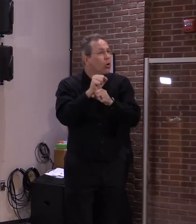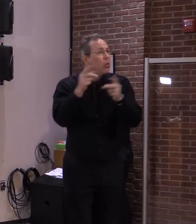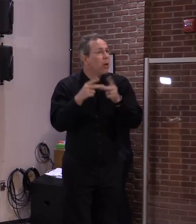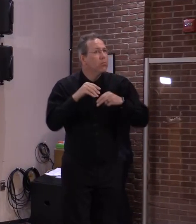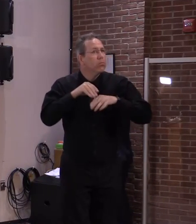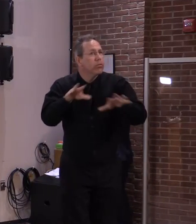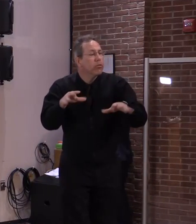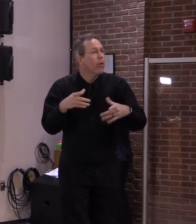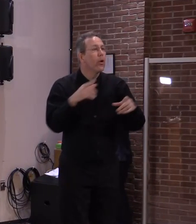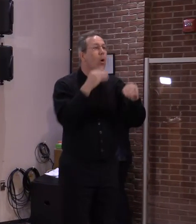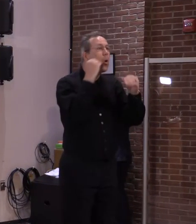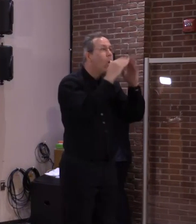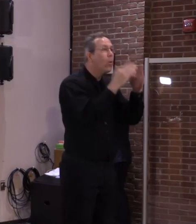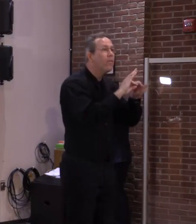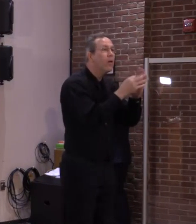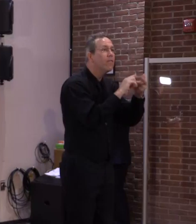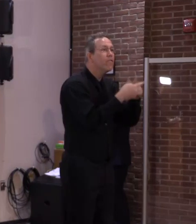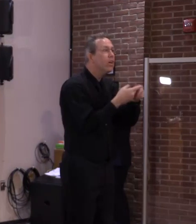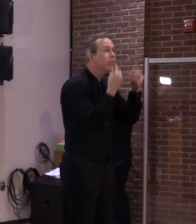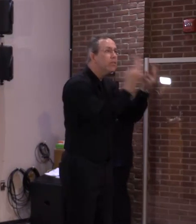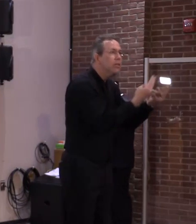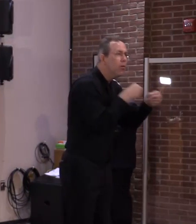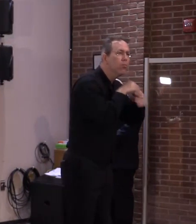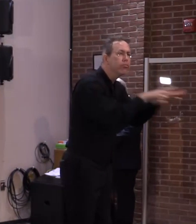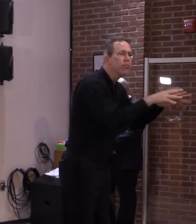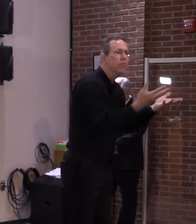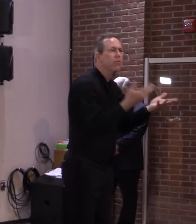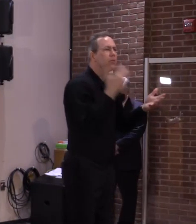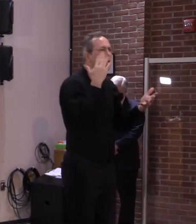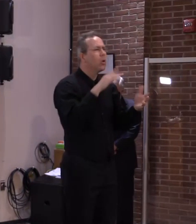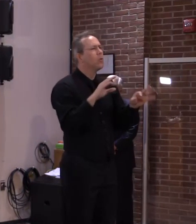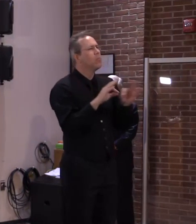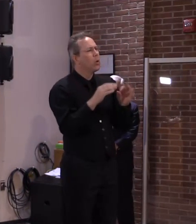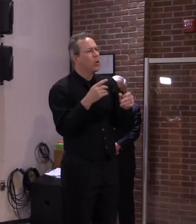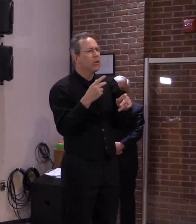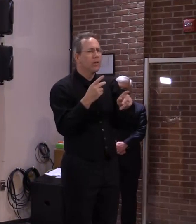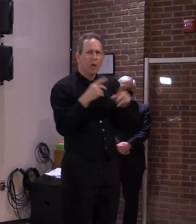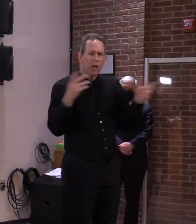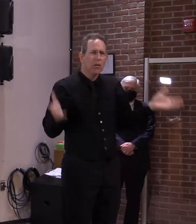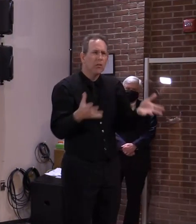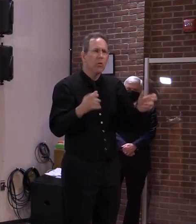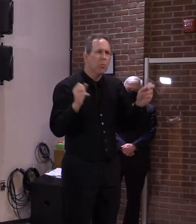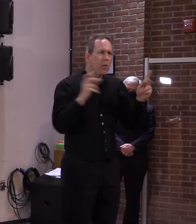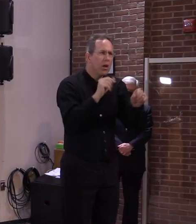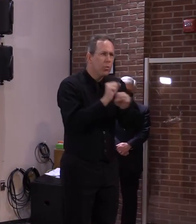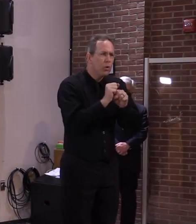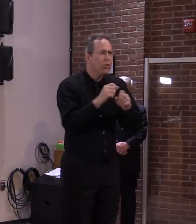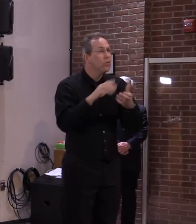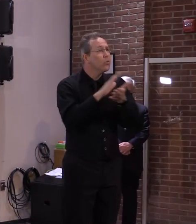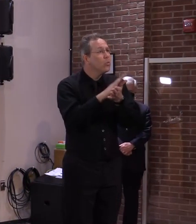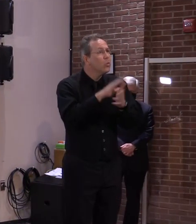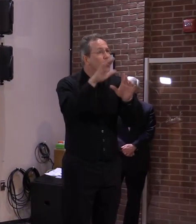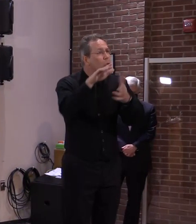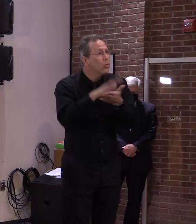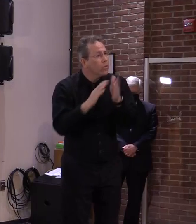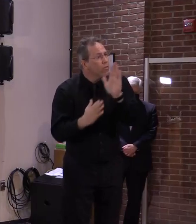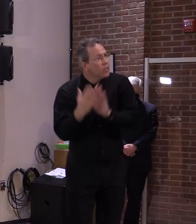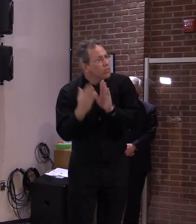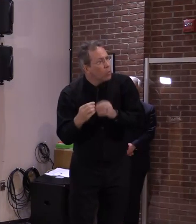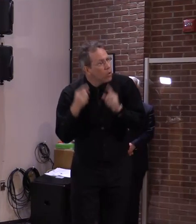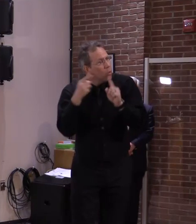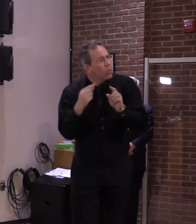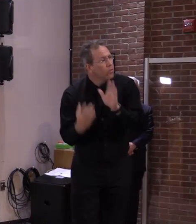school full time and get back to some sort of normal, it's more important than ever to recommit to the public health guidance we have in